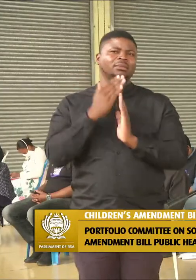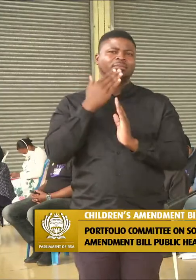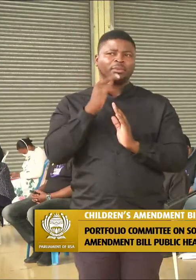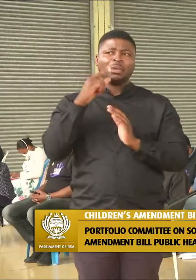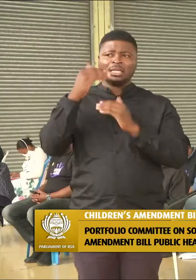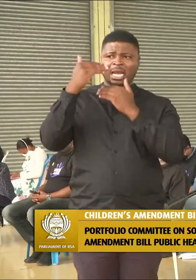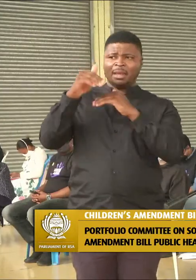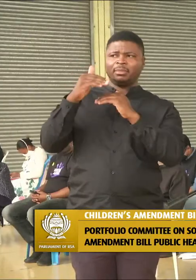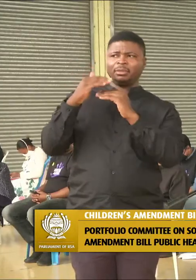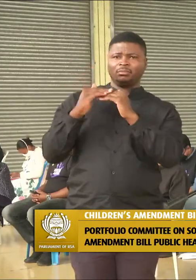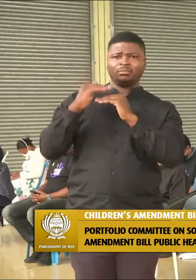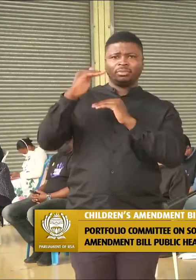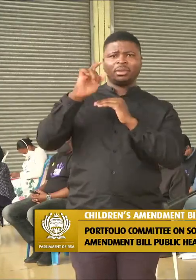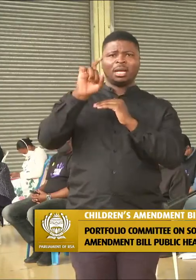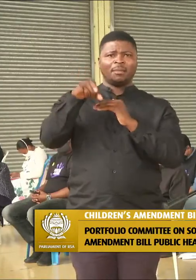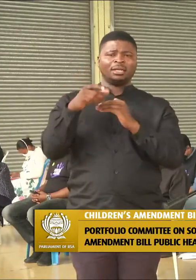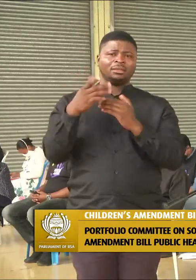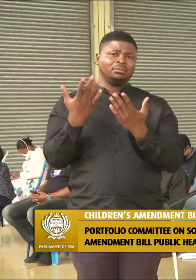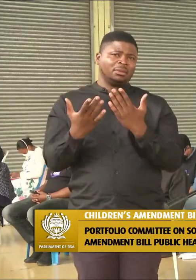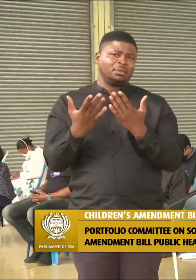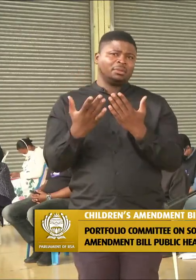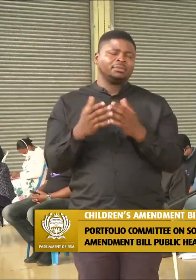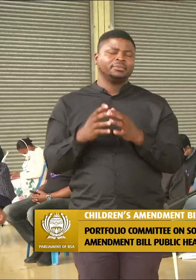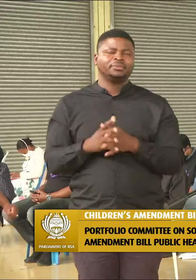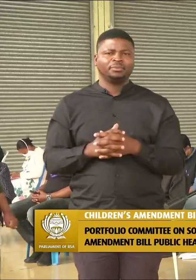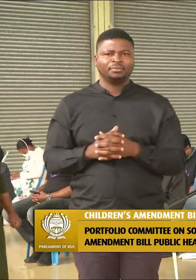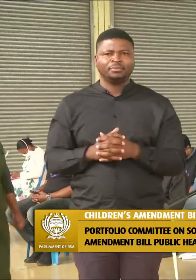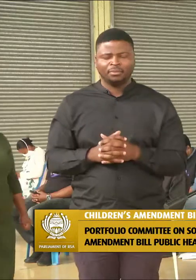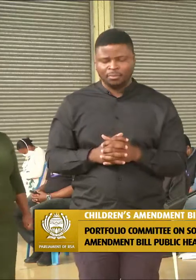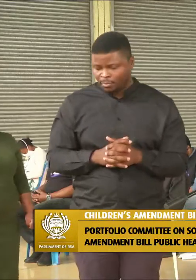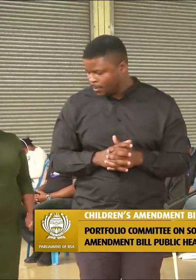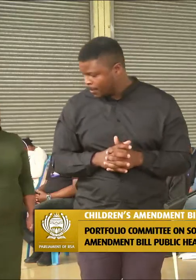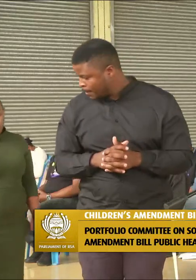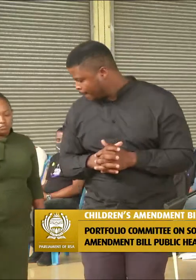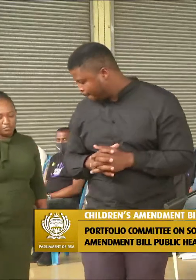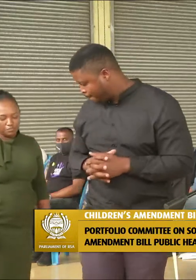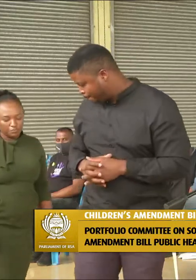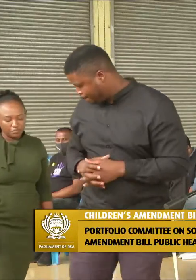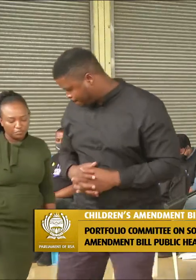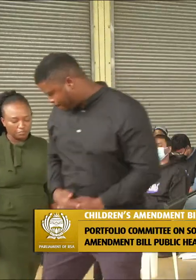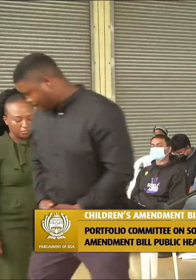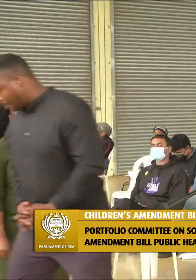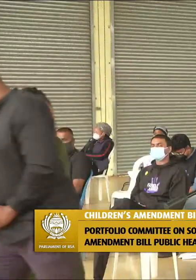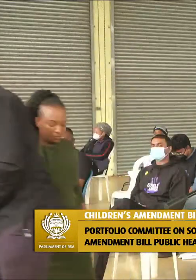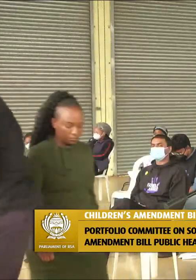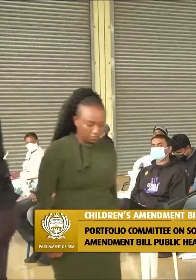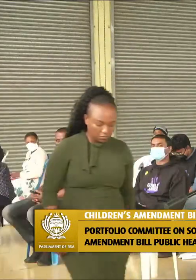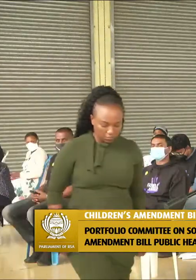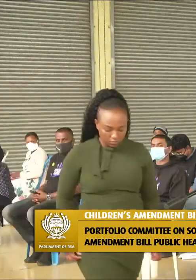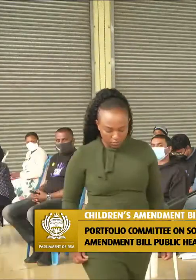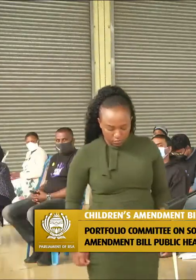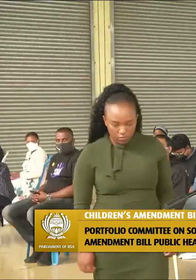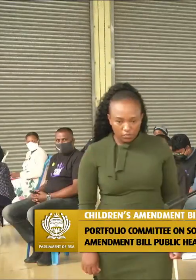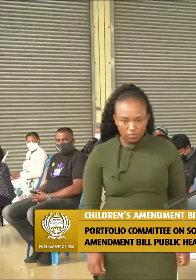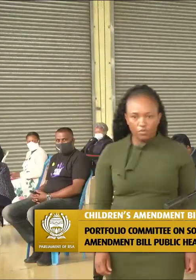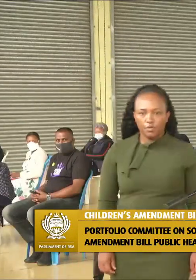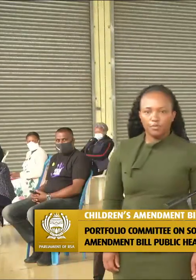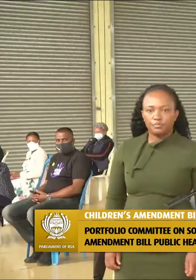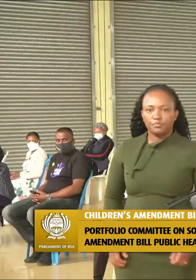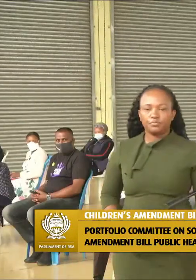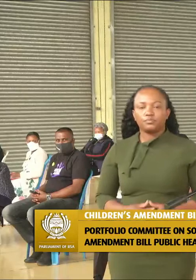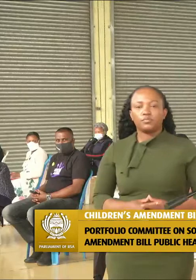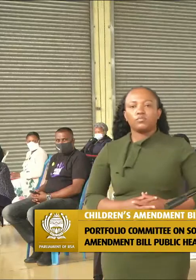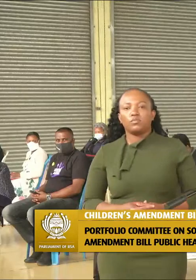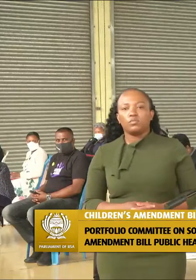wage. Perhaps you could say a teacher from the ECD center is getting paid